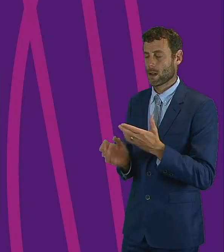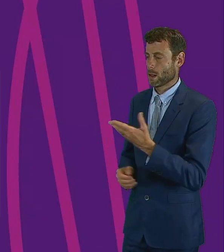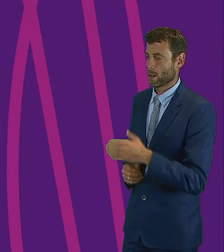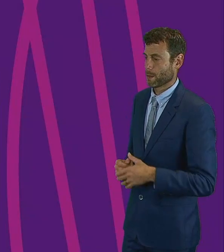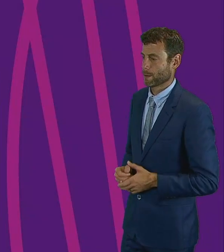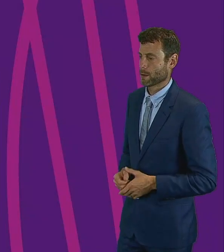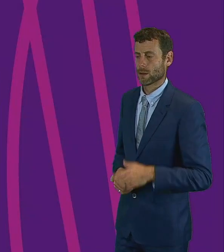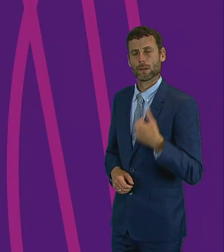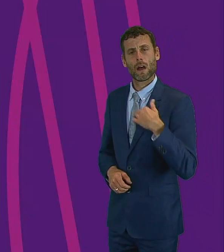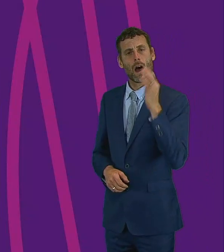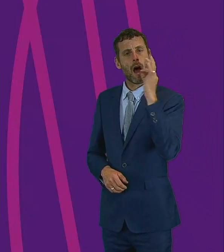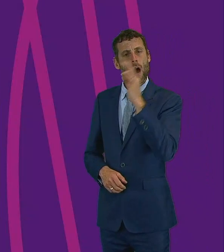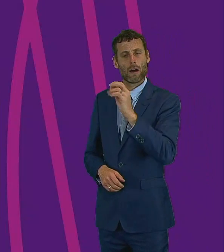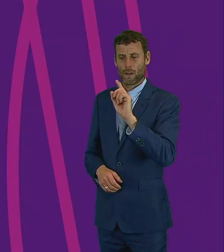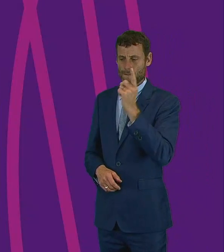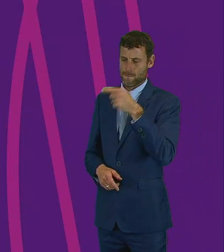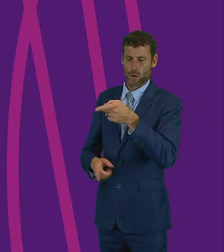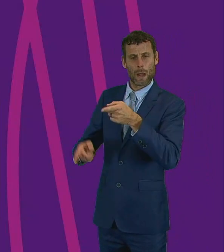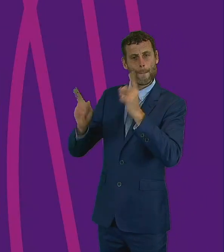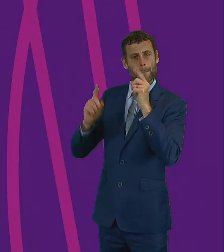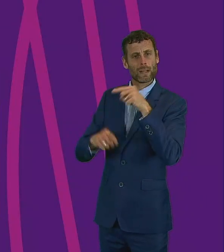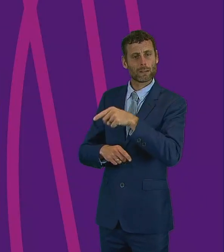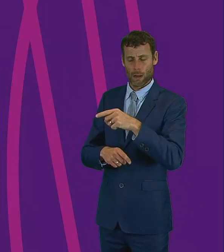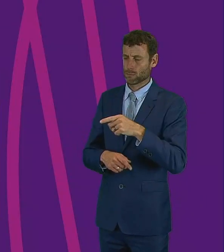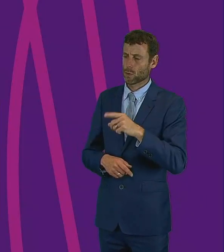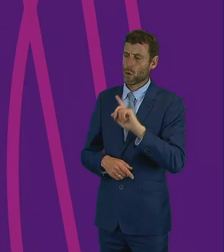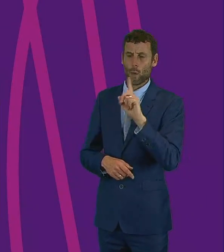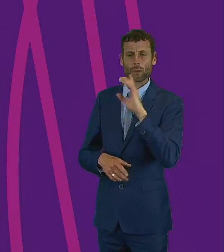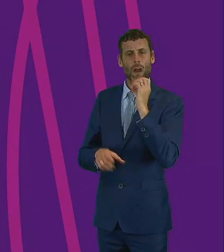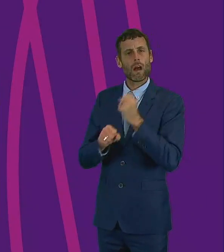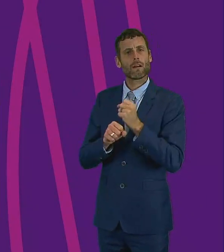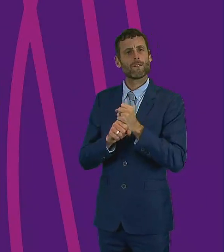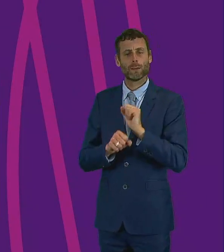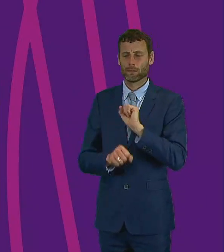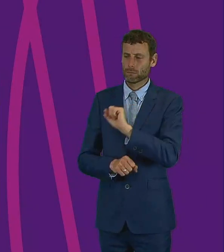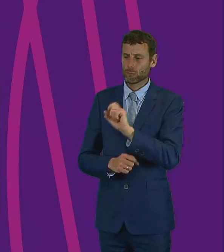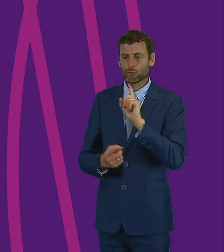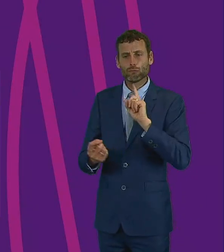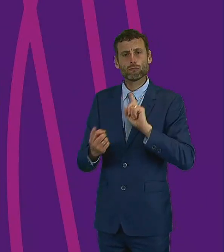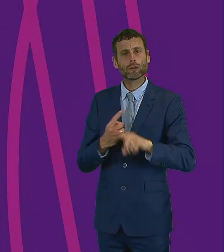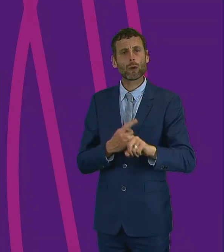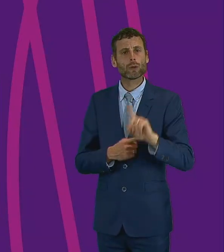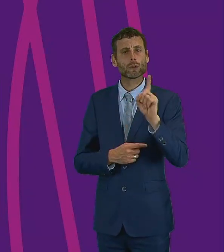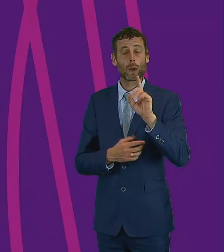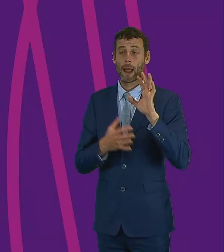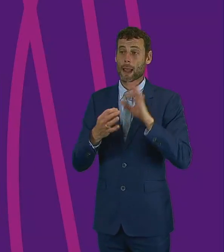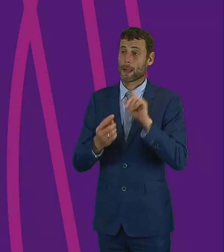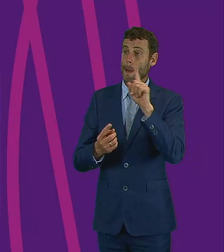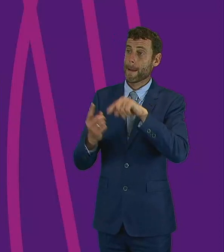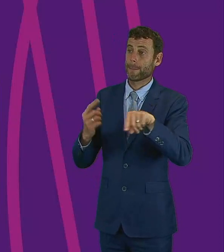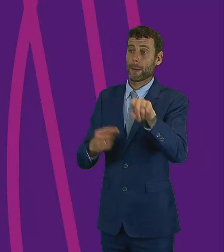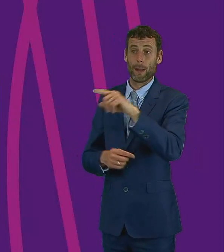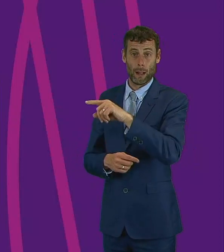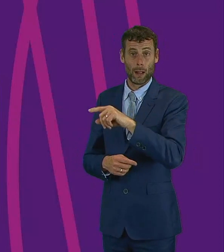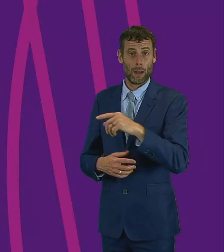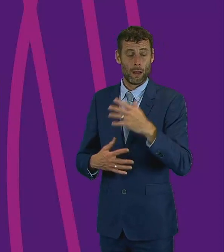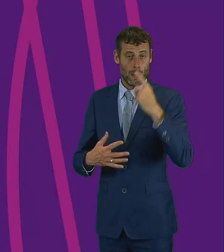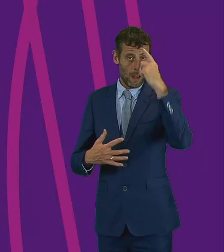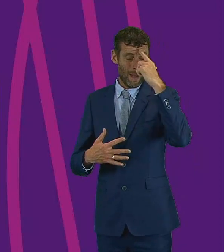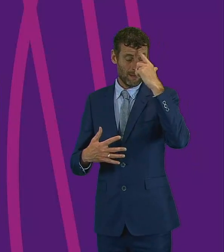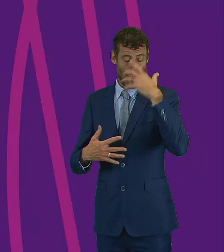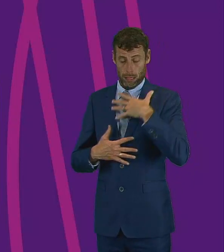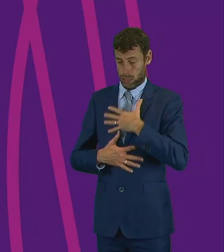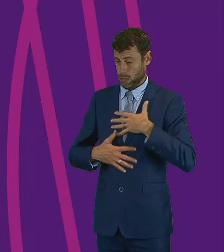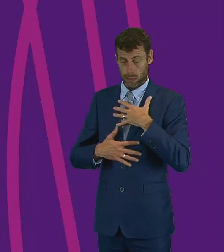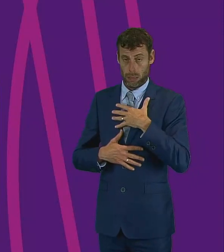what the Scottish Government's response is to reports that police call-outs for people experiencing severe mental distress have increased by up to